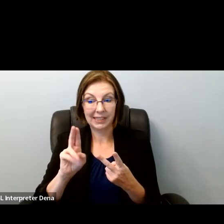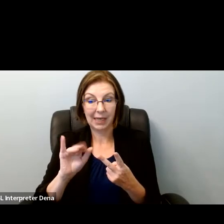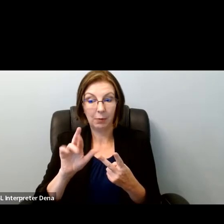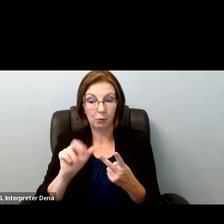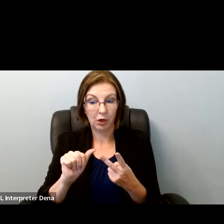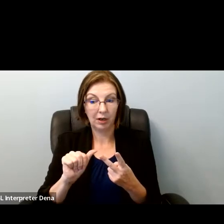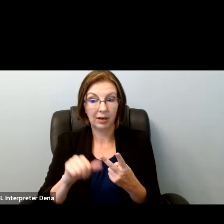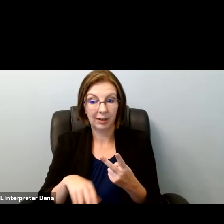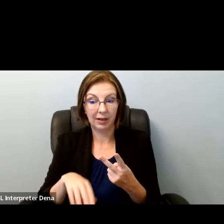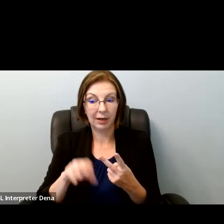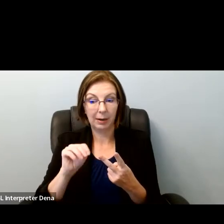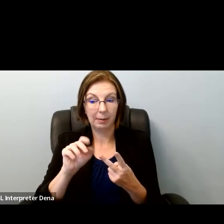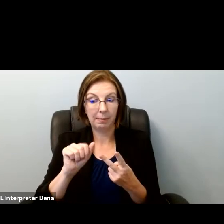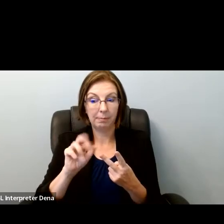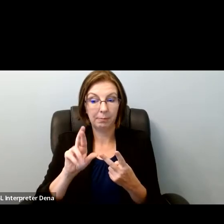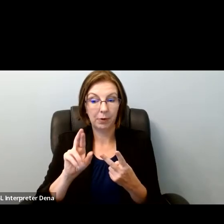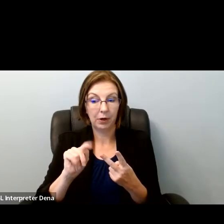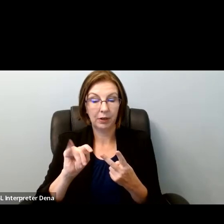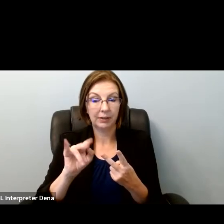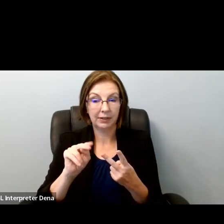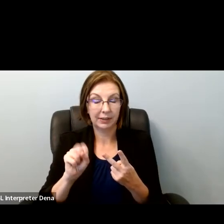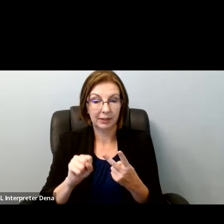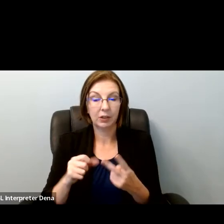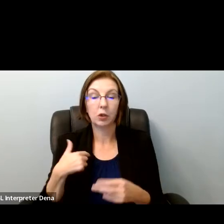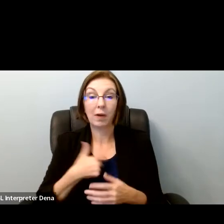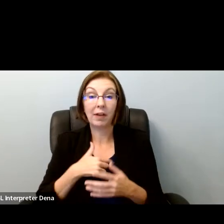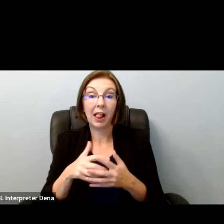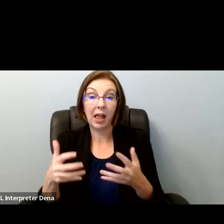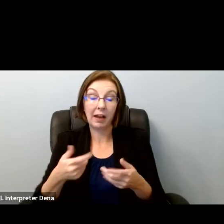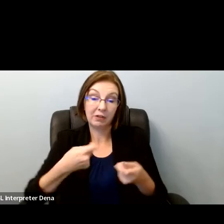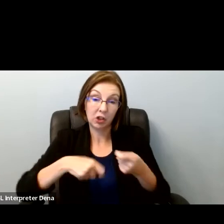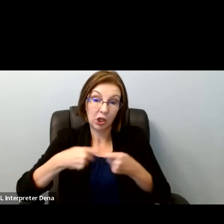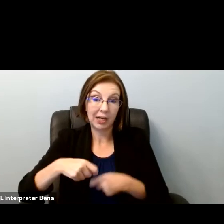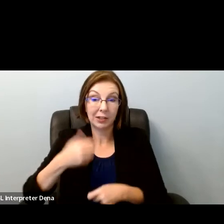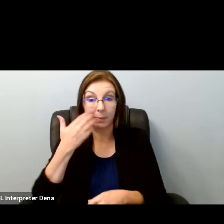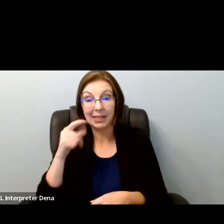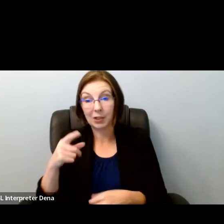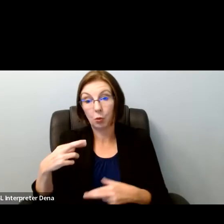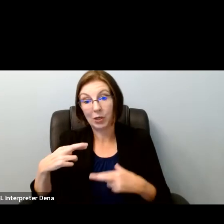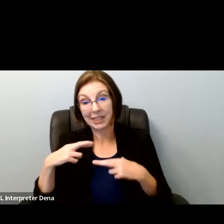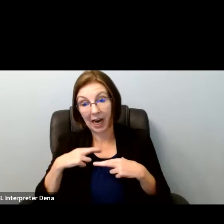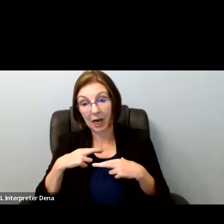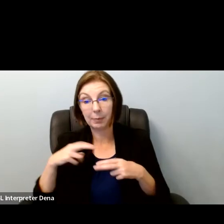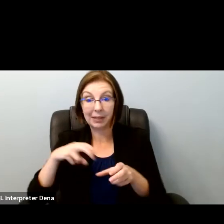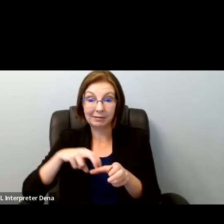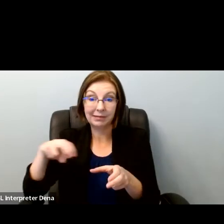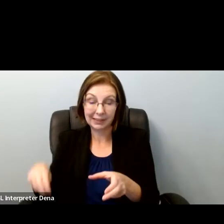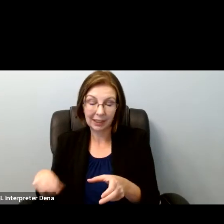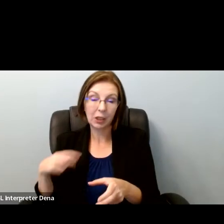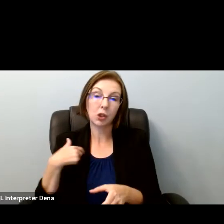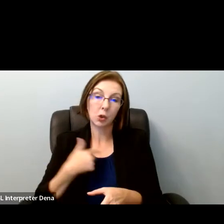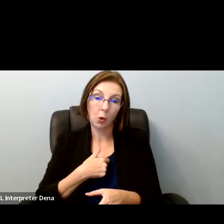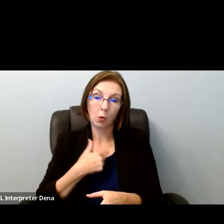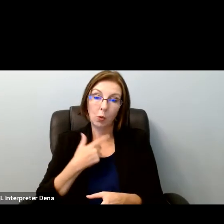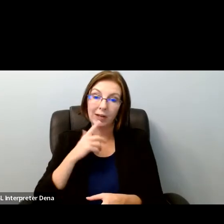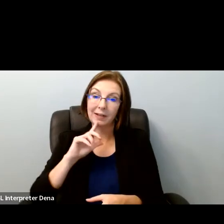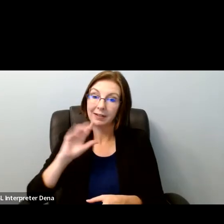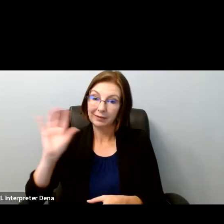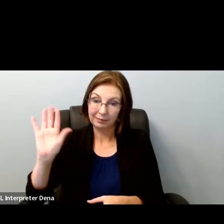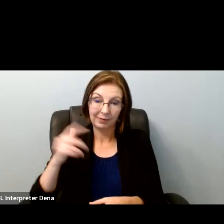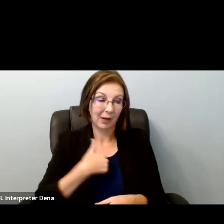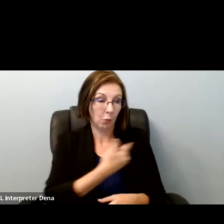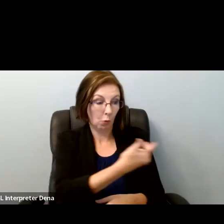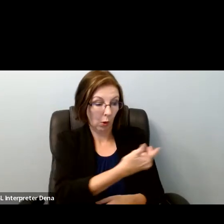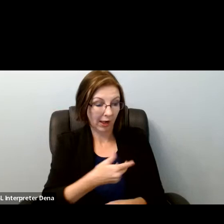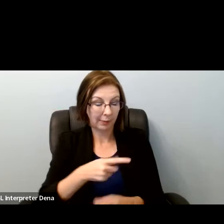a lot of staffing changes through retirements, and we welcome the new team members who are excellent contributors